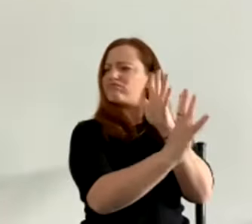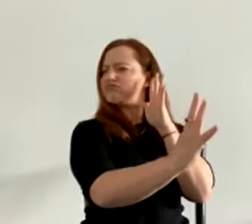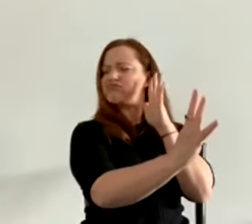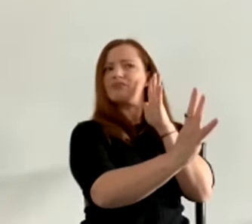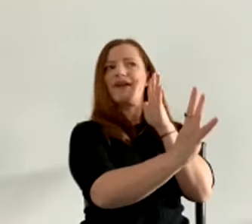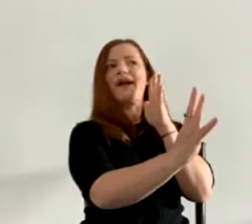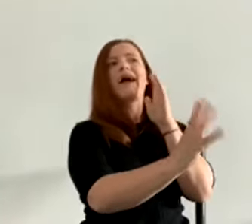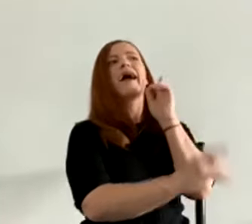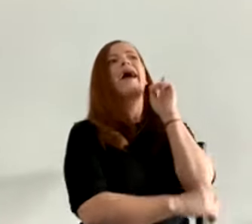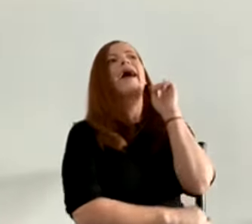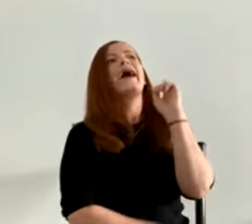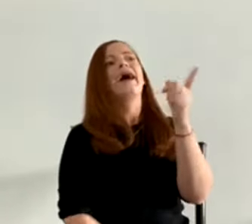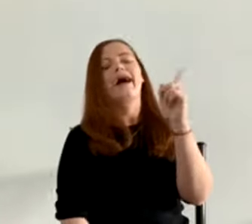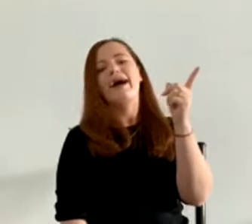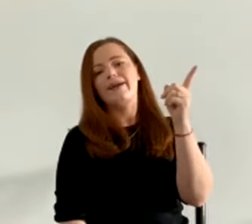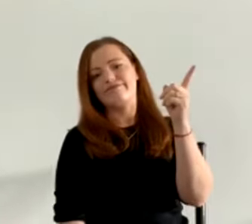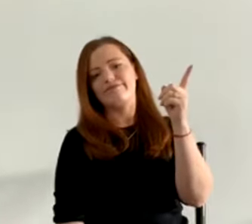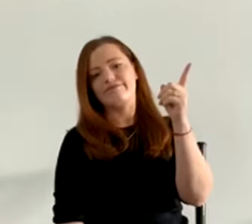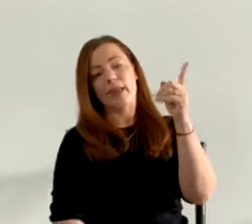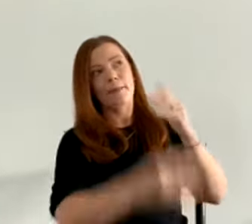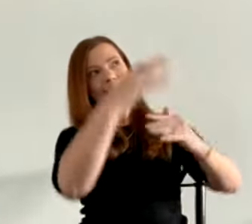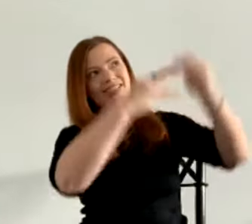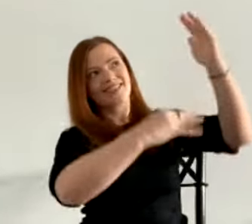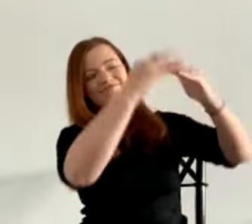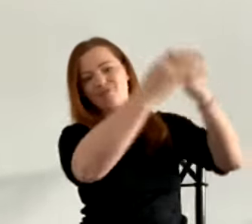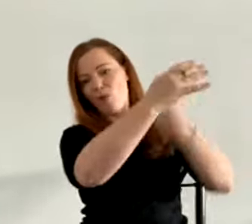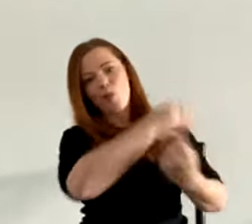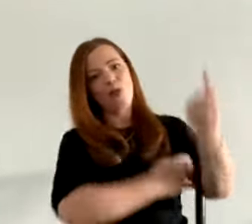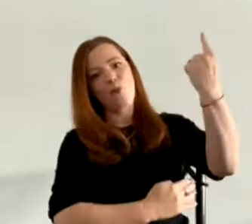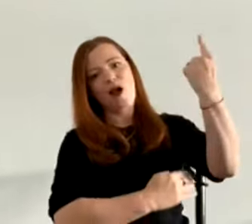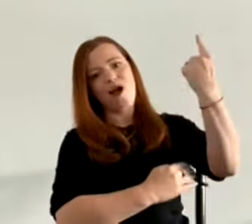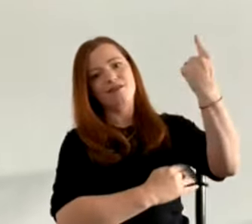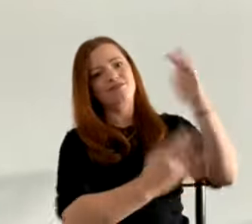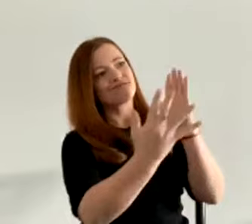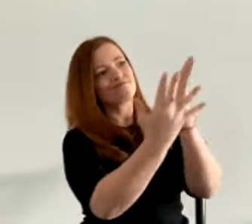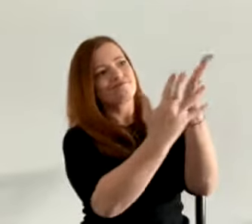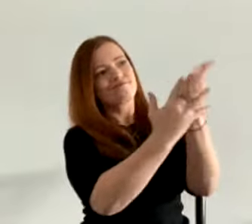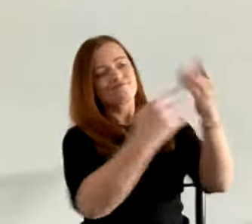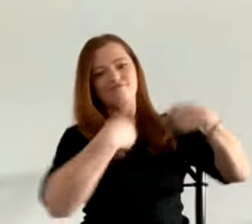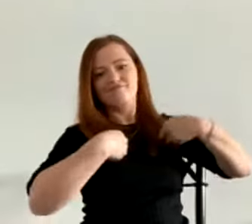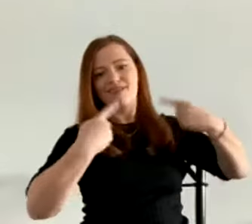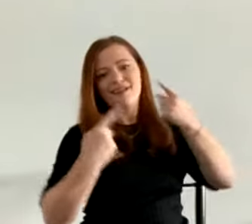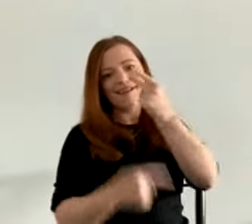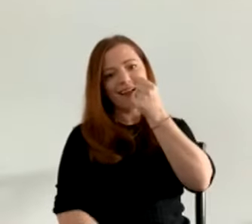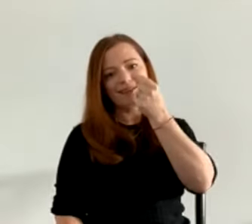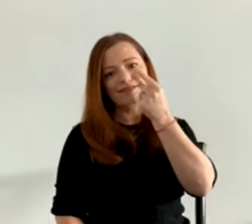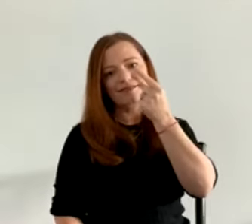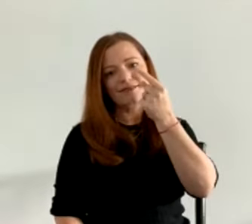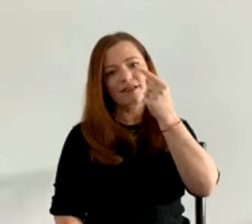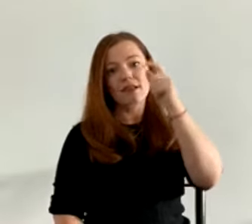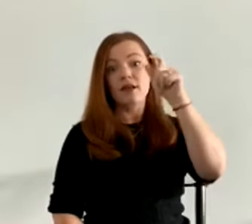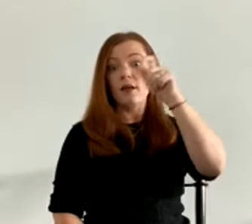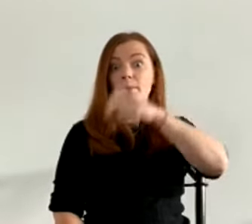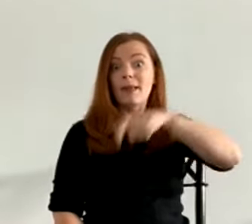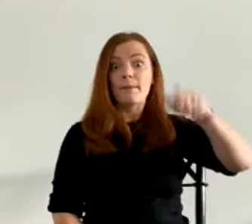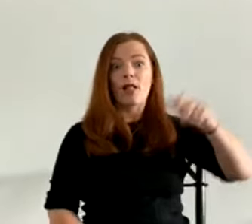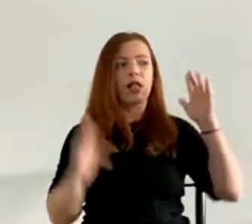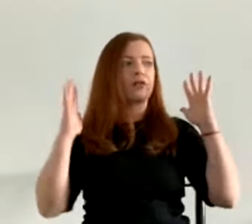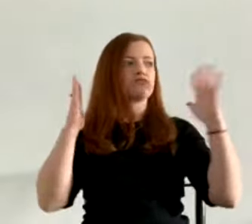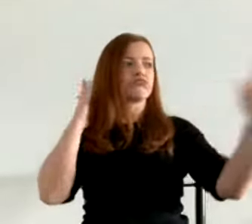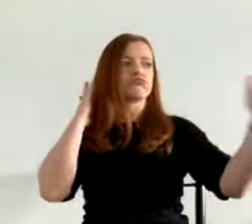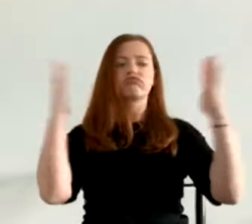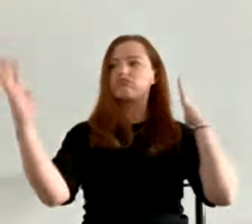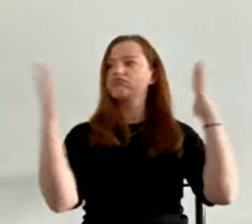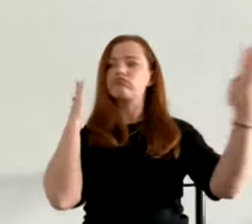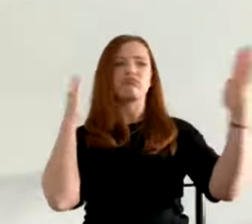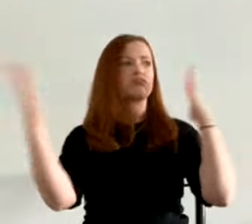That's why. This is the only building with level access. People walk past, your jaw hurts from